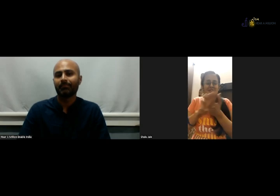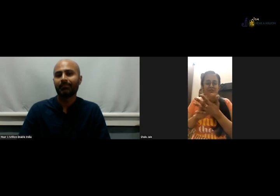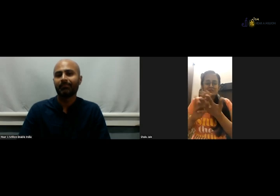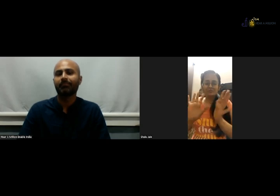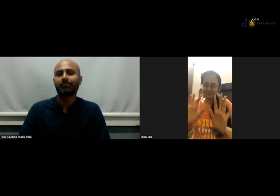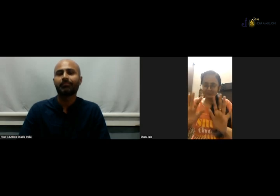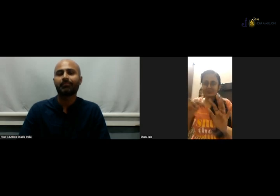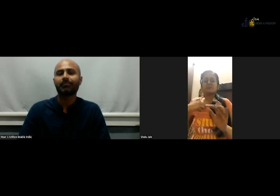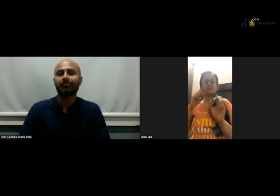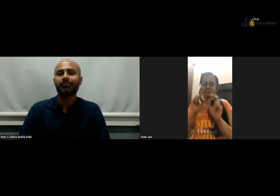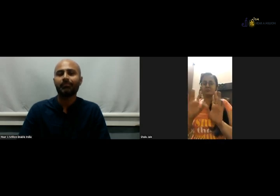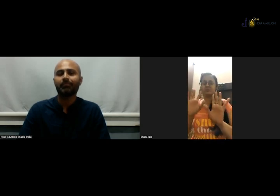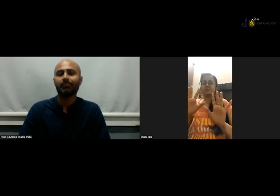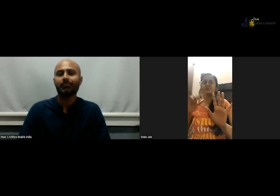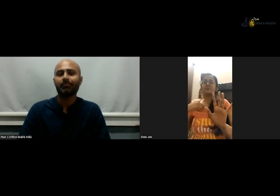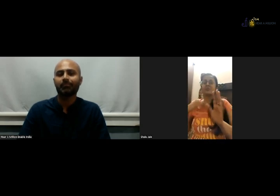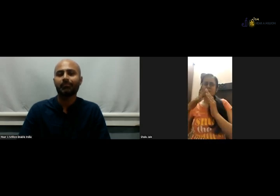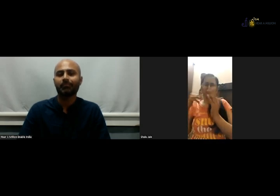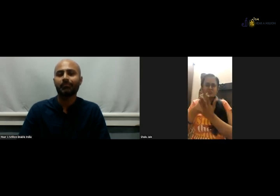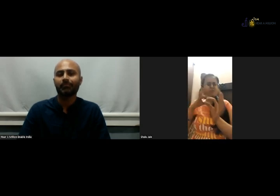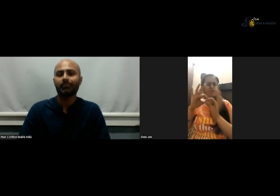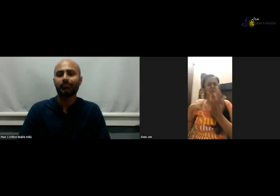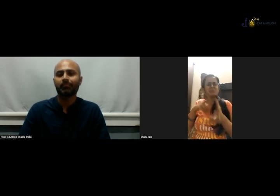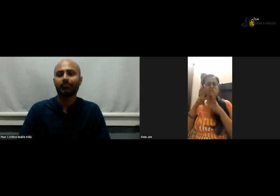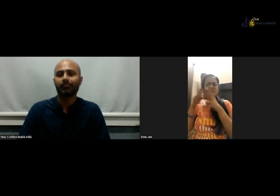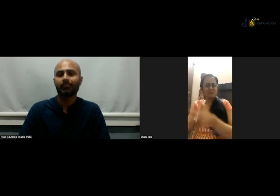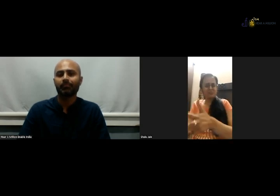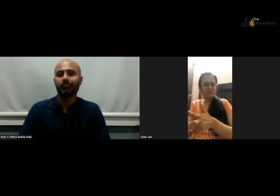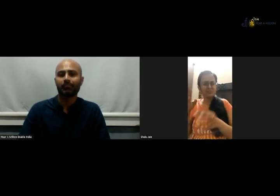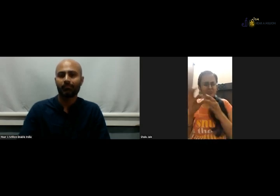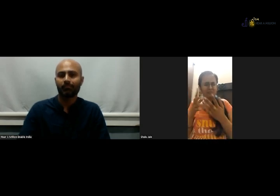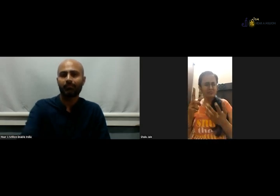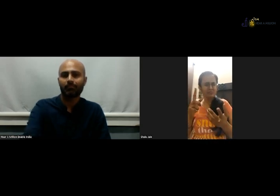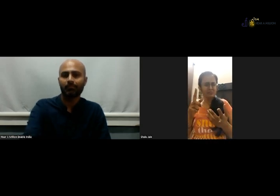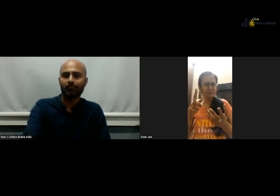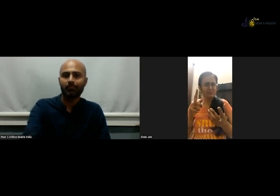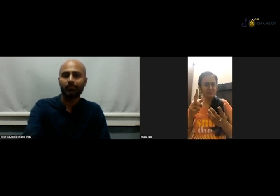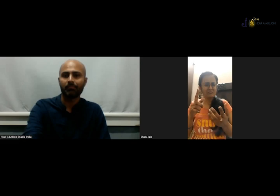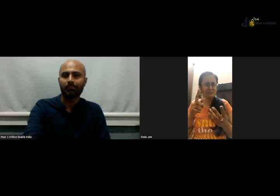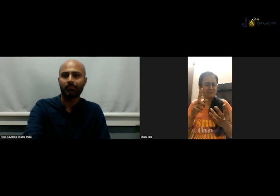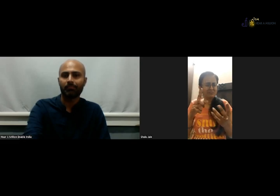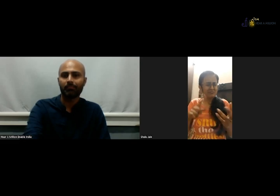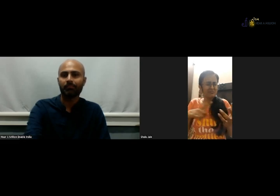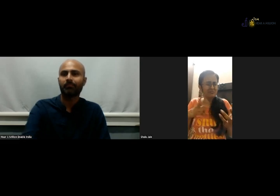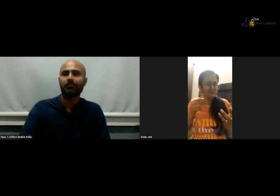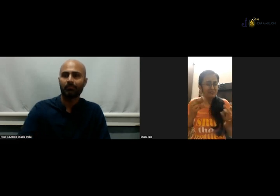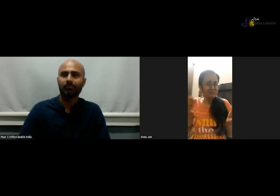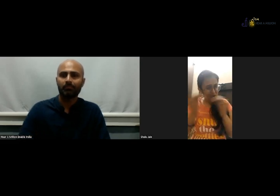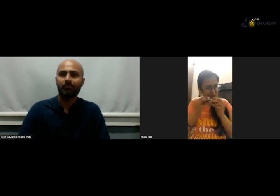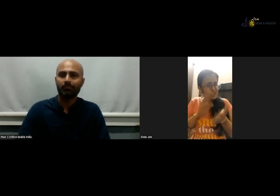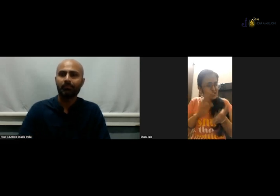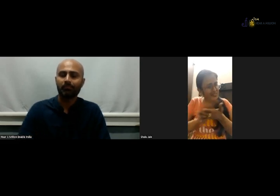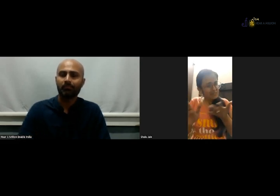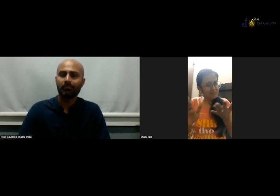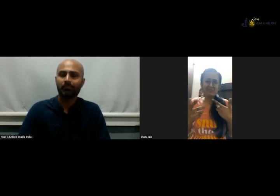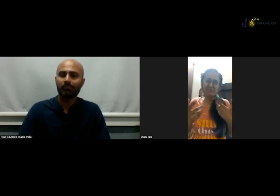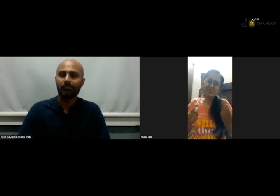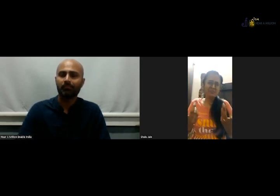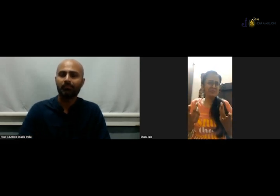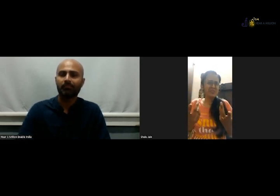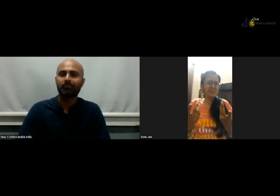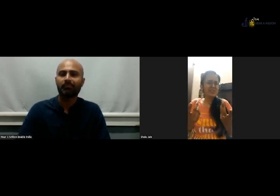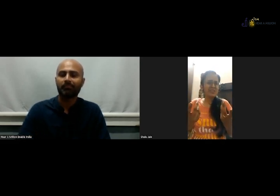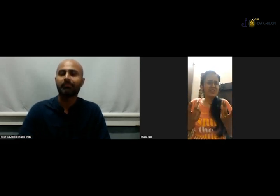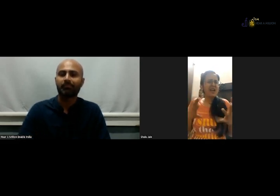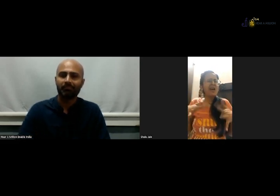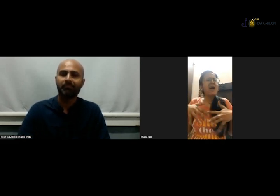was having a bad feeling. I couldn't understand at that time. So when I went home, when I got to know that Sudamni is no